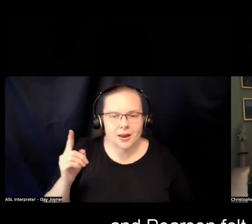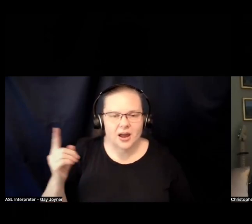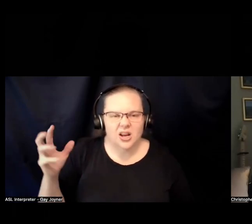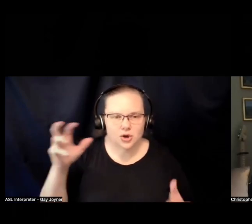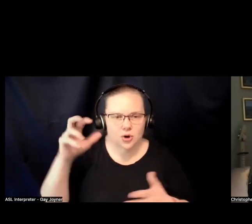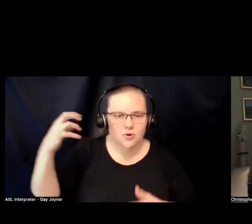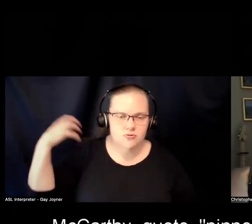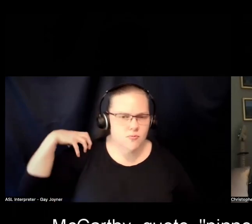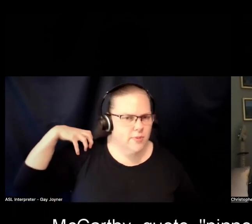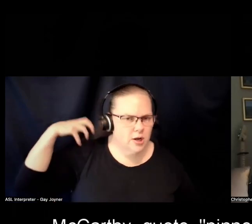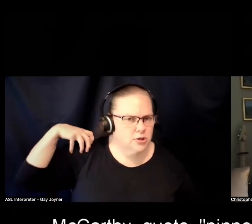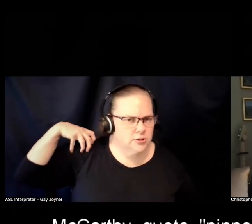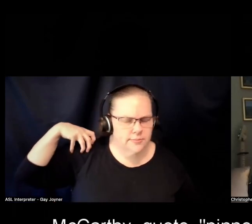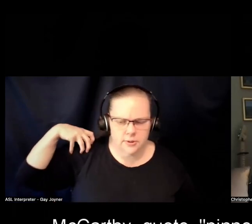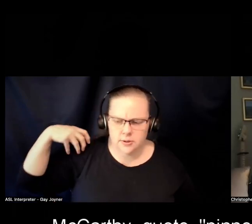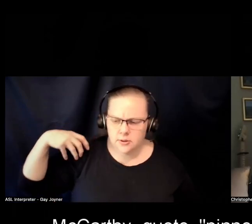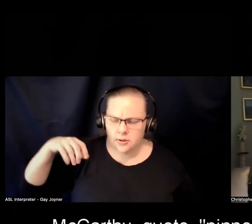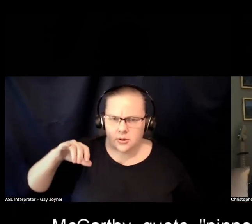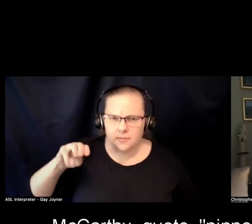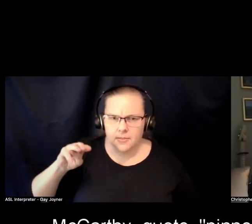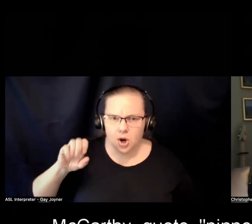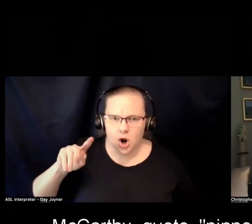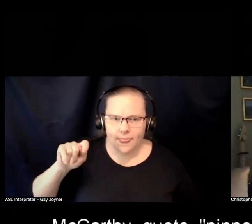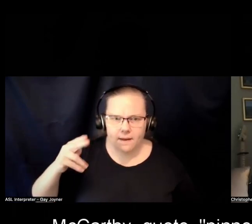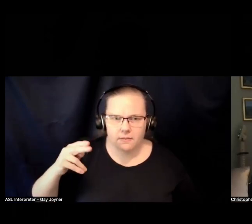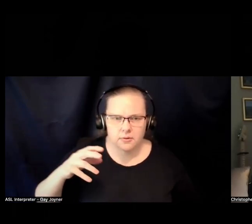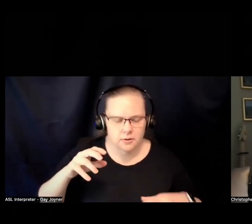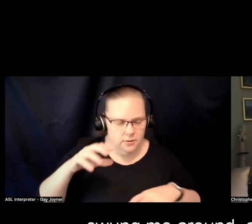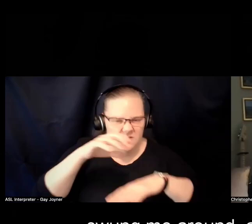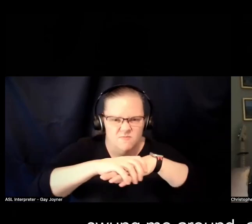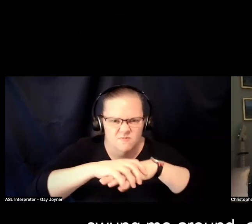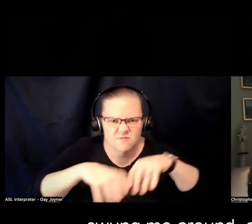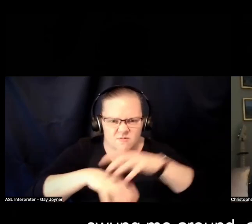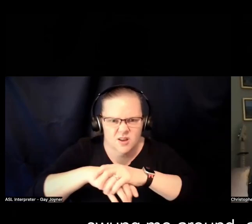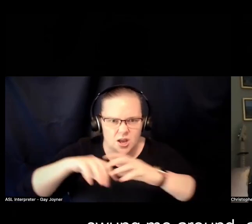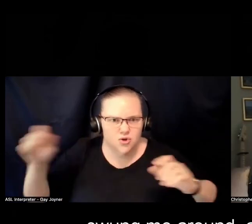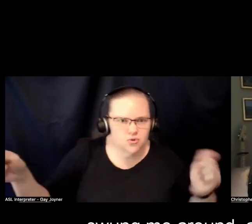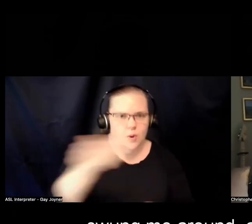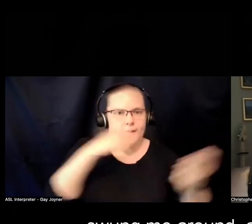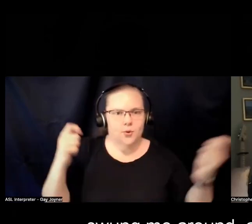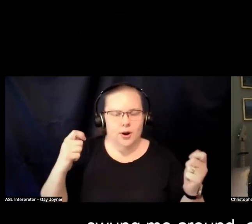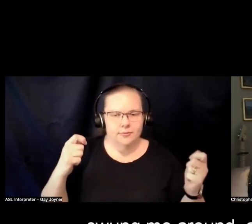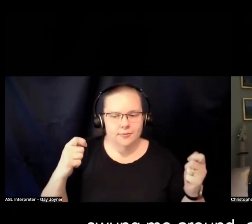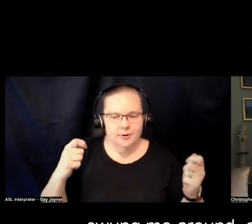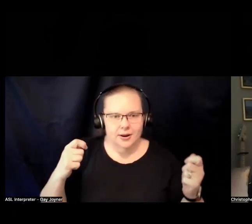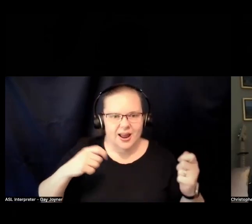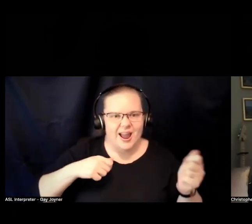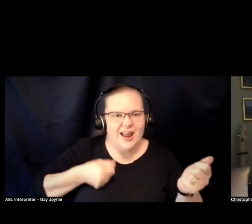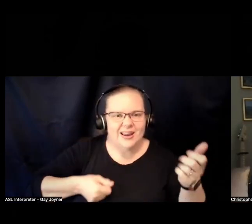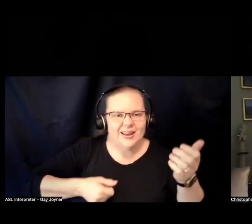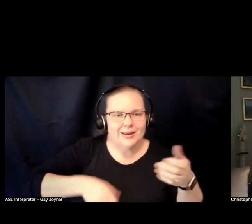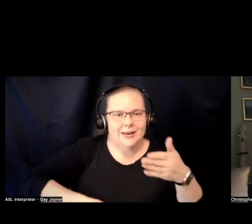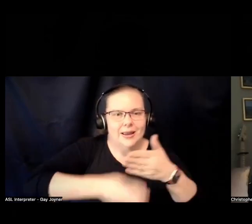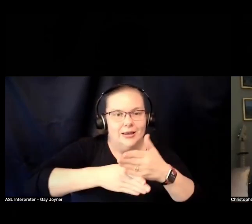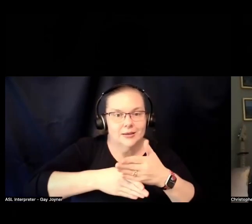his shoulder. McCarthy, quote, pinned my hands down, Pearson said, swung me around, and proceeded to kick me in the groin with his